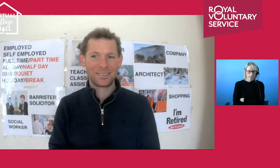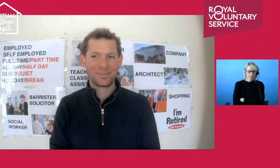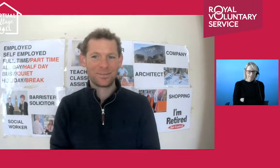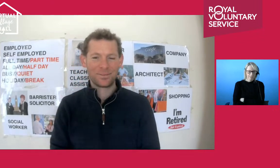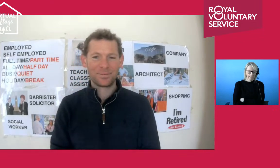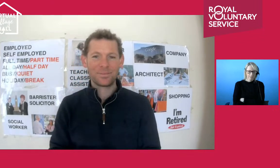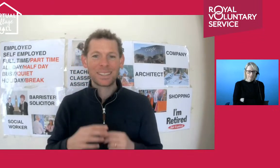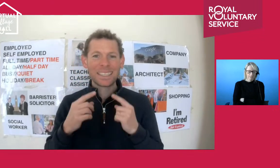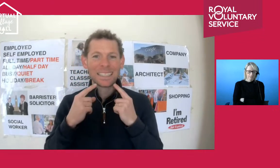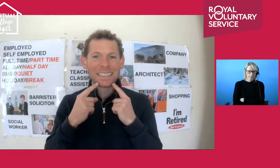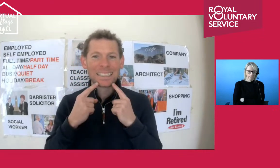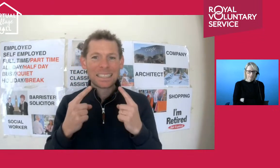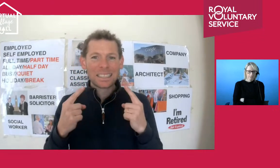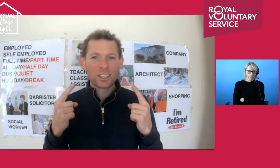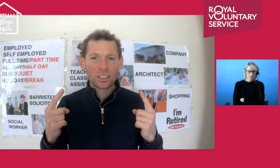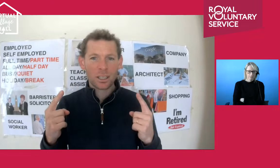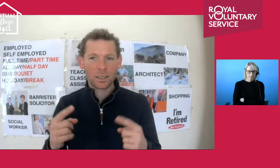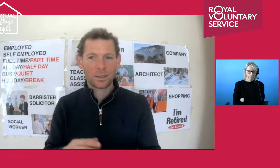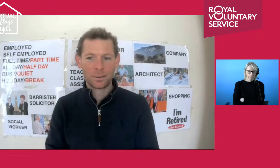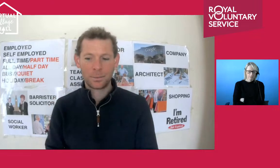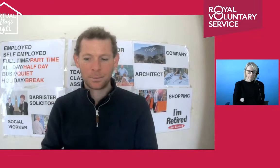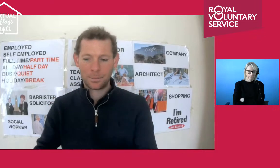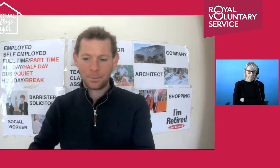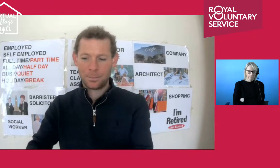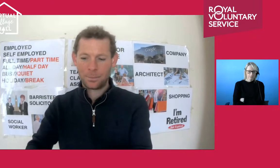Number 9.